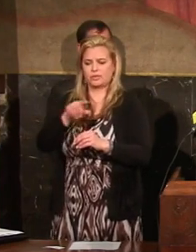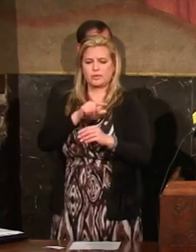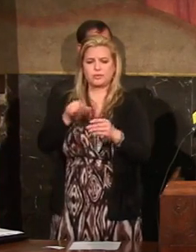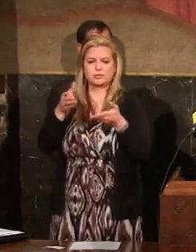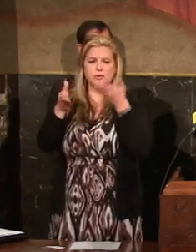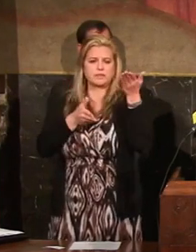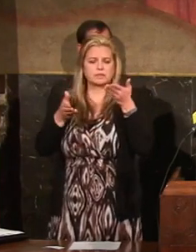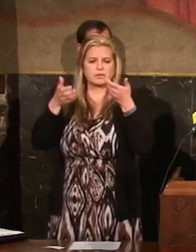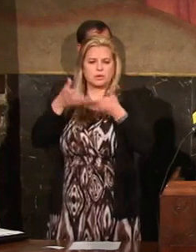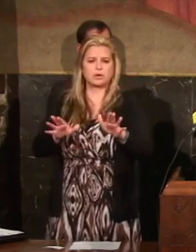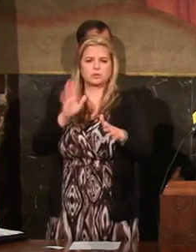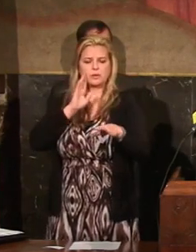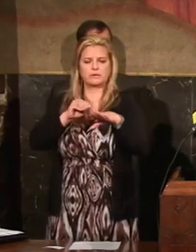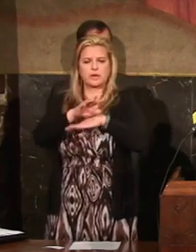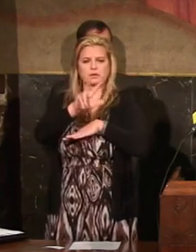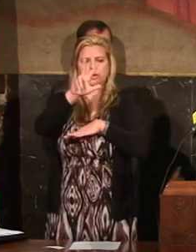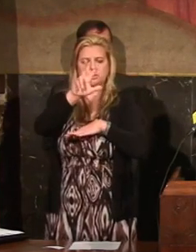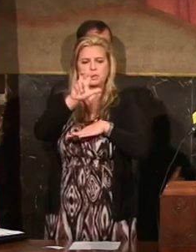affect